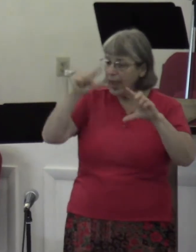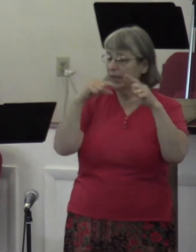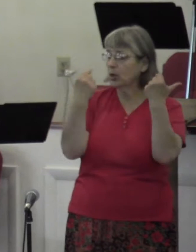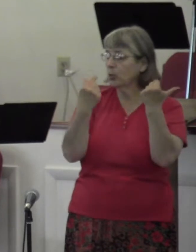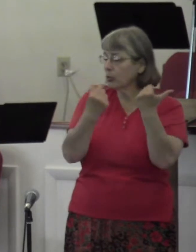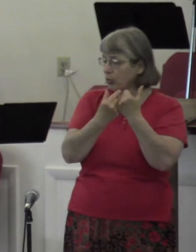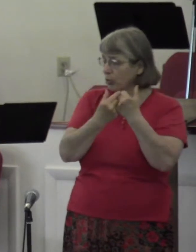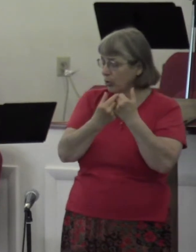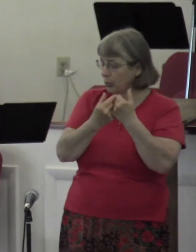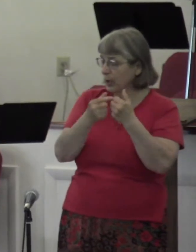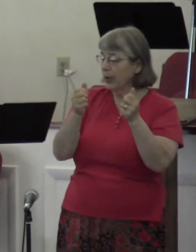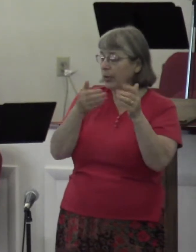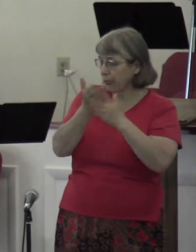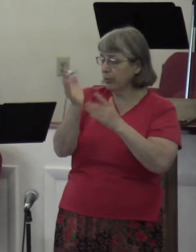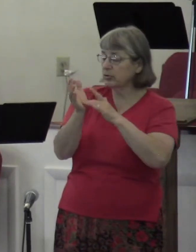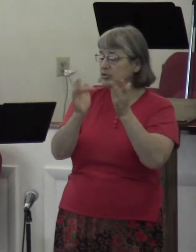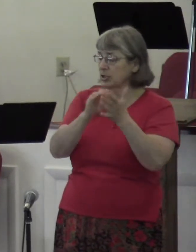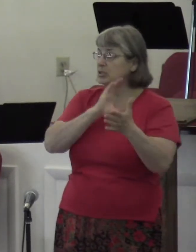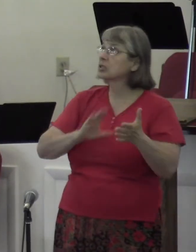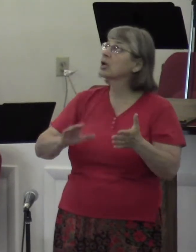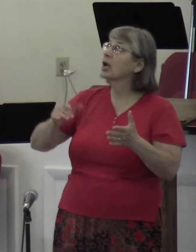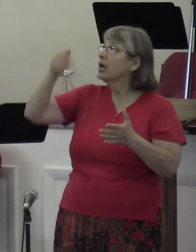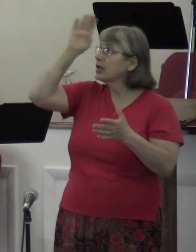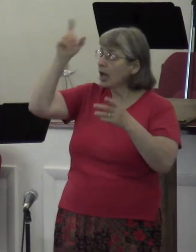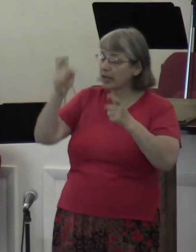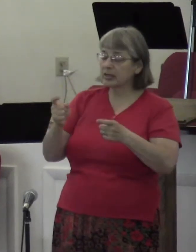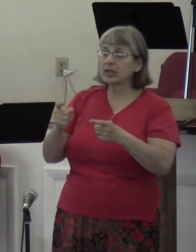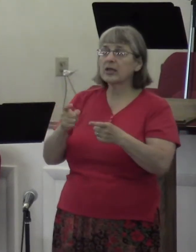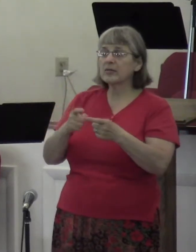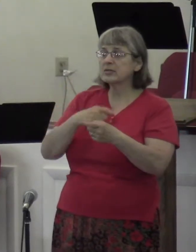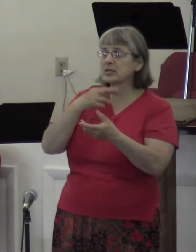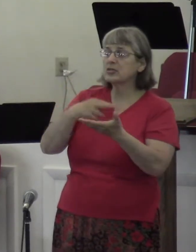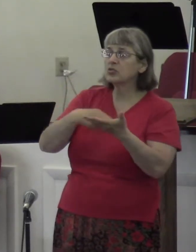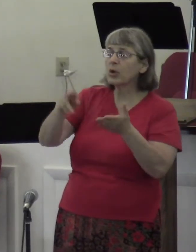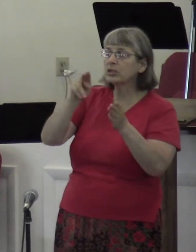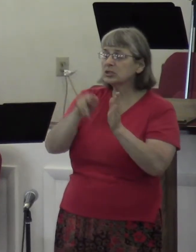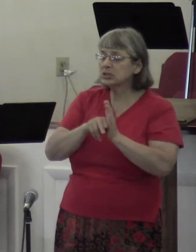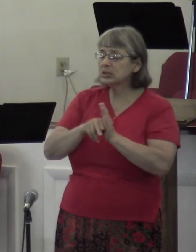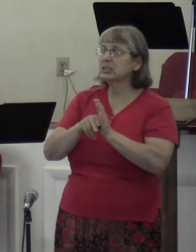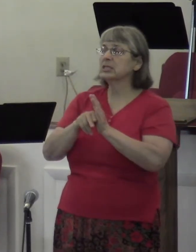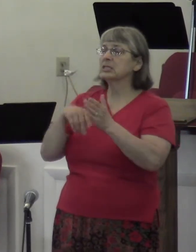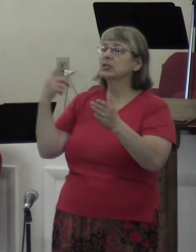grace. He gives us justification. He gives us righteousness. He gives us eternal life.